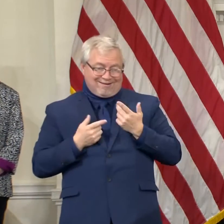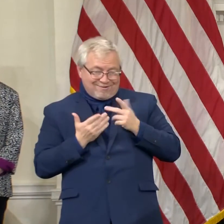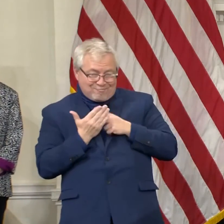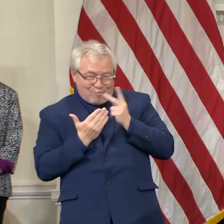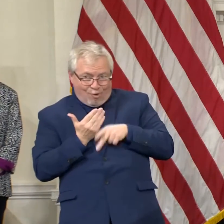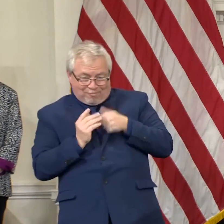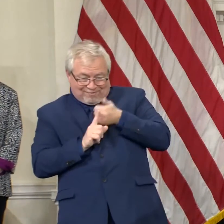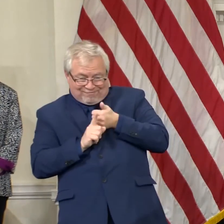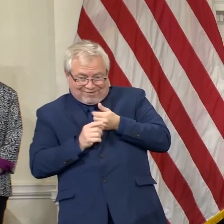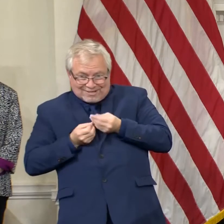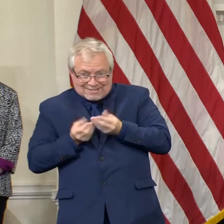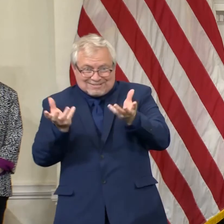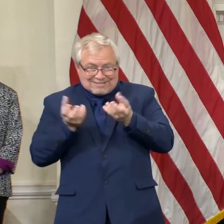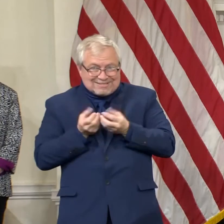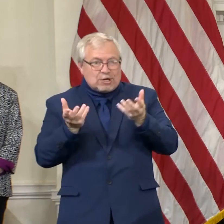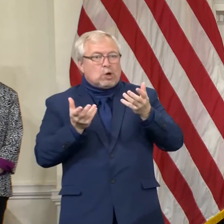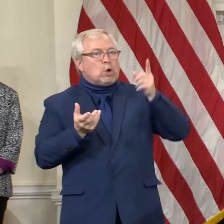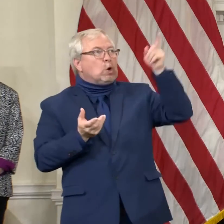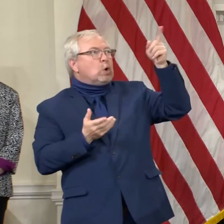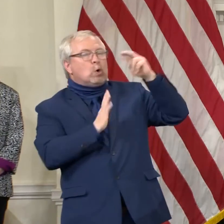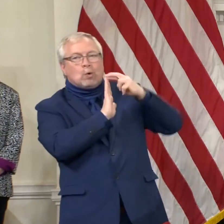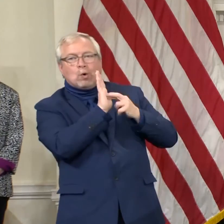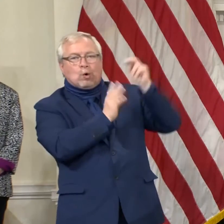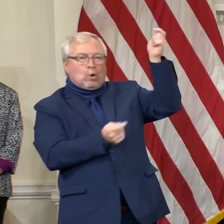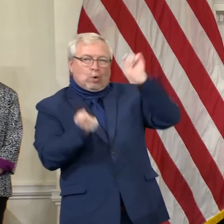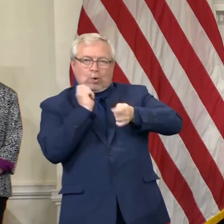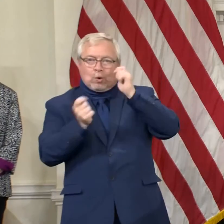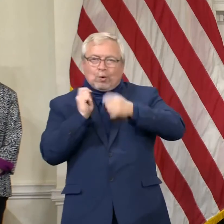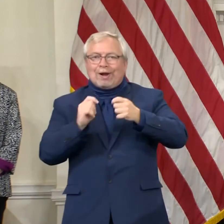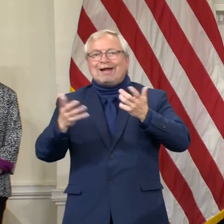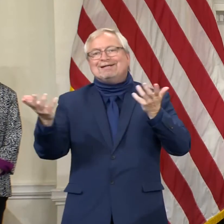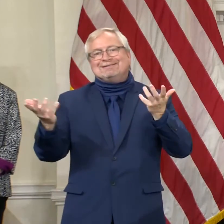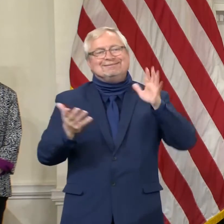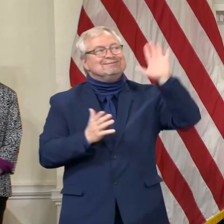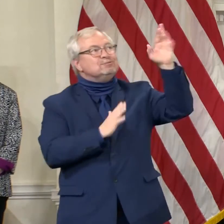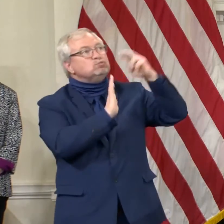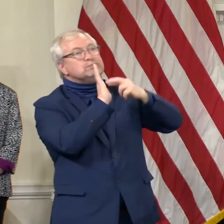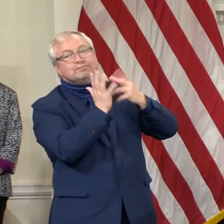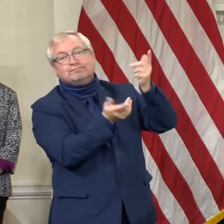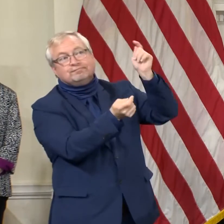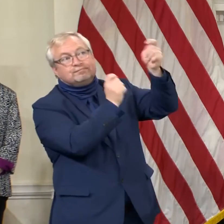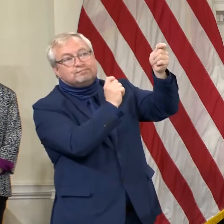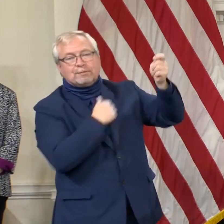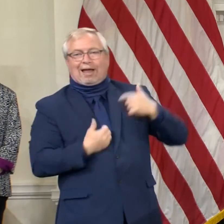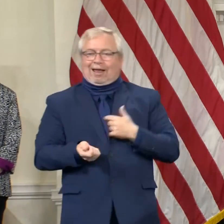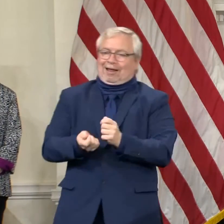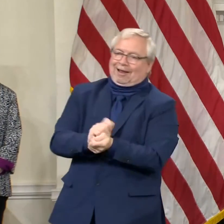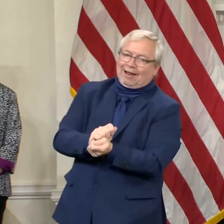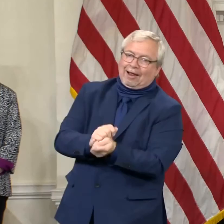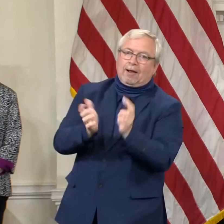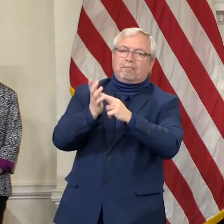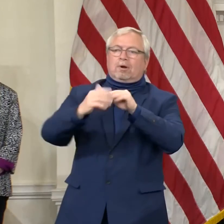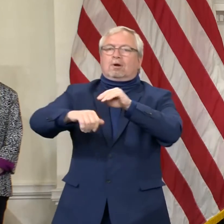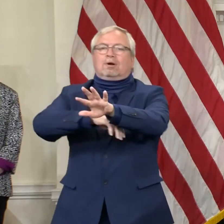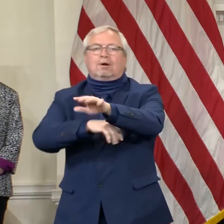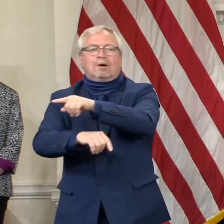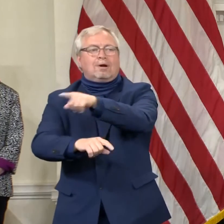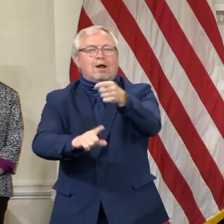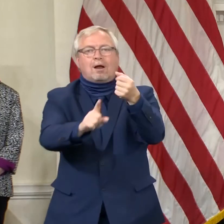program when the rules keep changing and when the money isn't flowing very well. So I understand the frustration of the